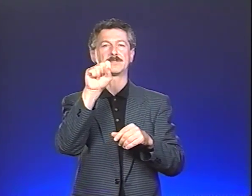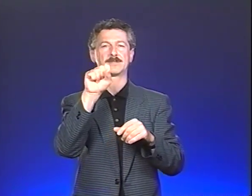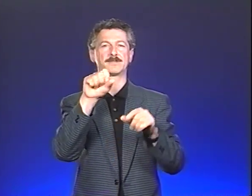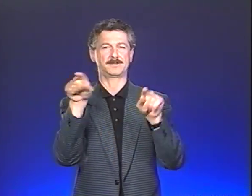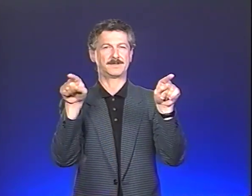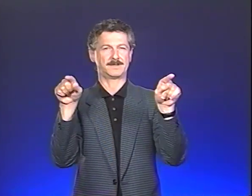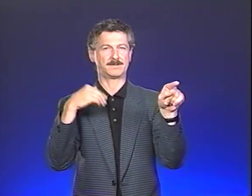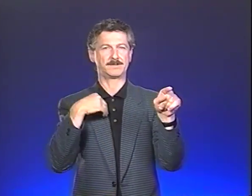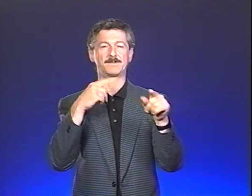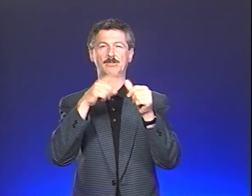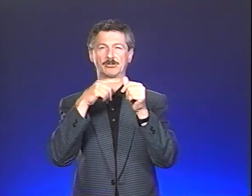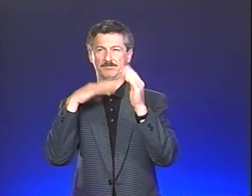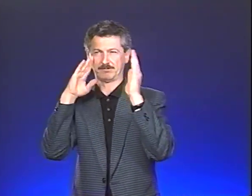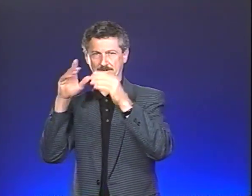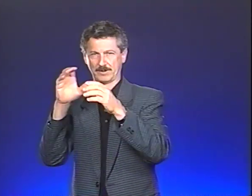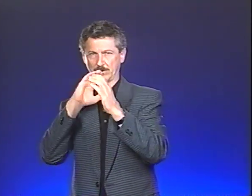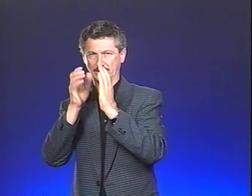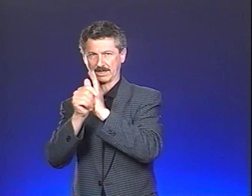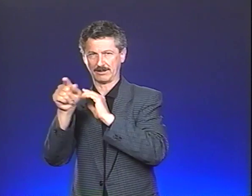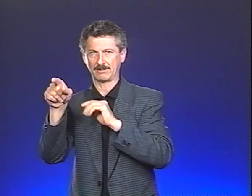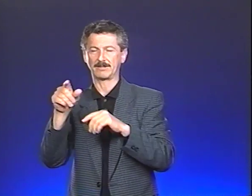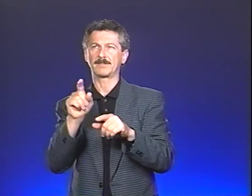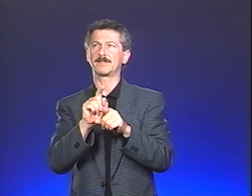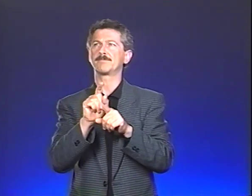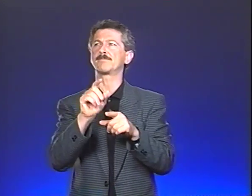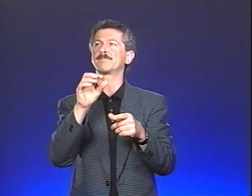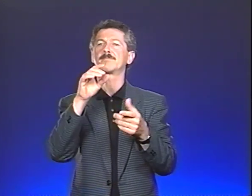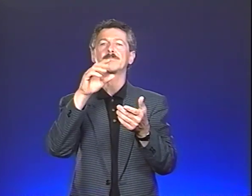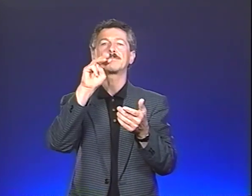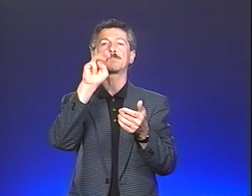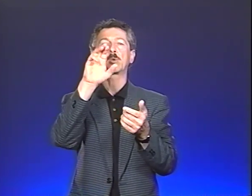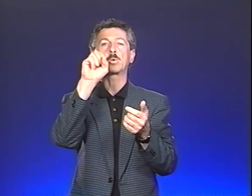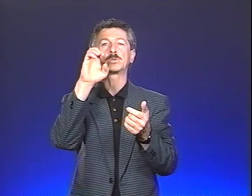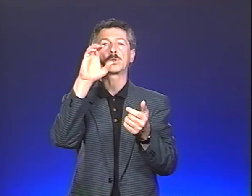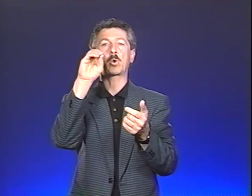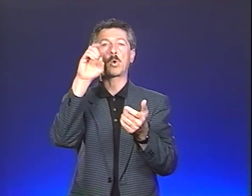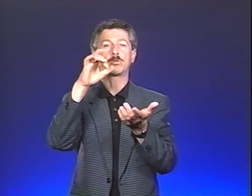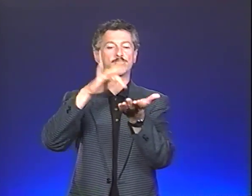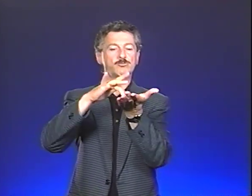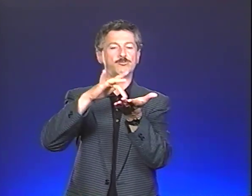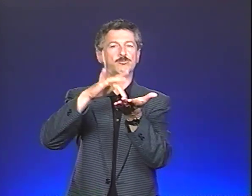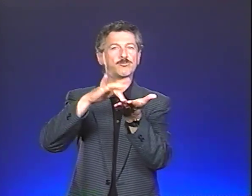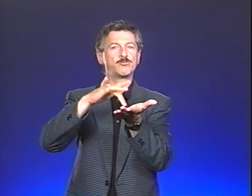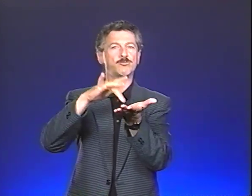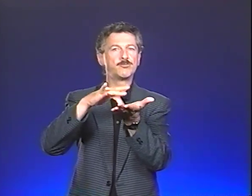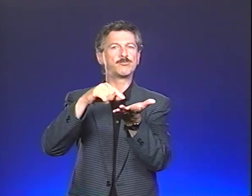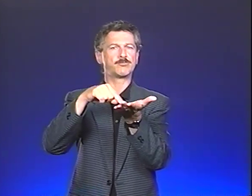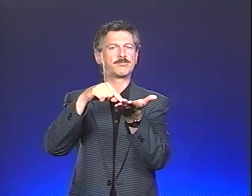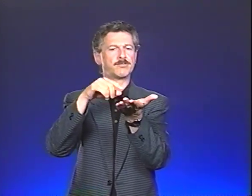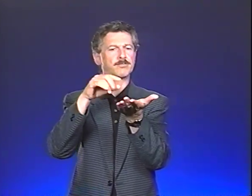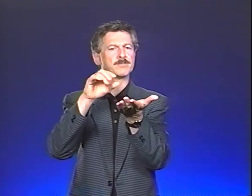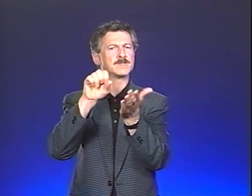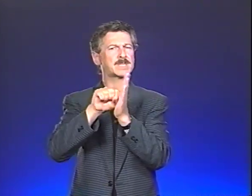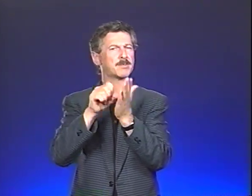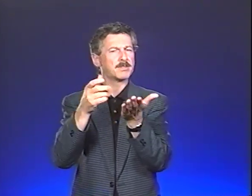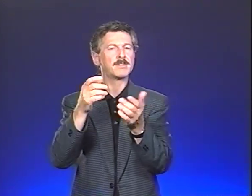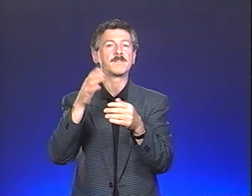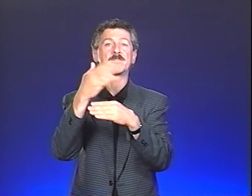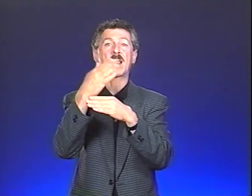One shared characteristic is that both use symbols. These other communication systems, such as Morse code, for example, use